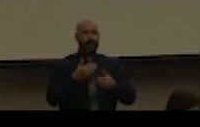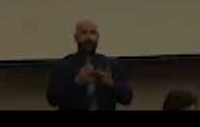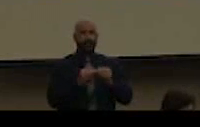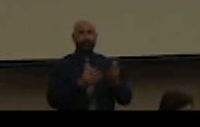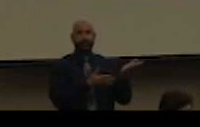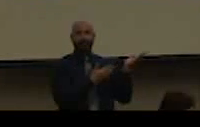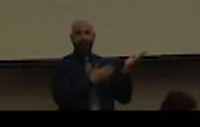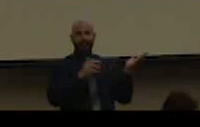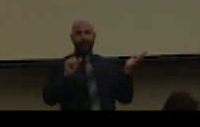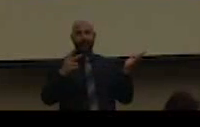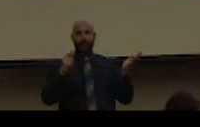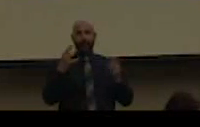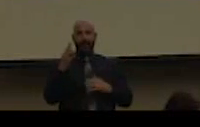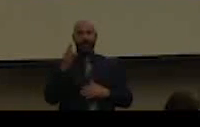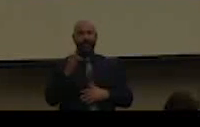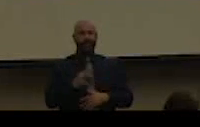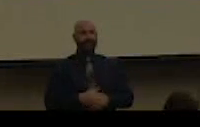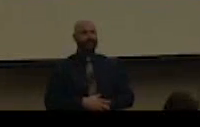19th, 2019.